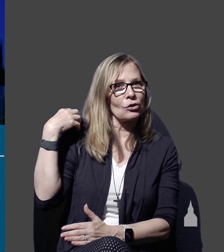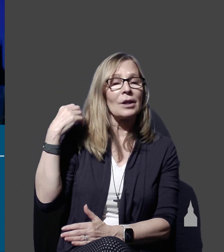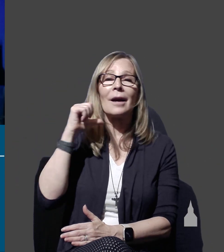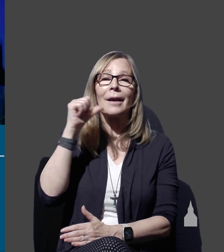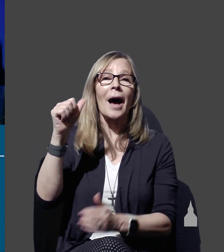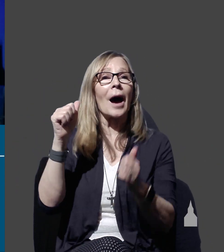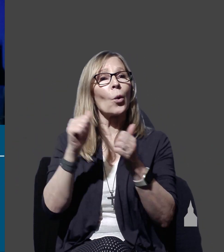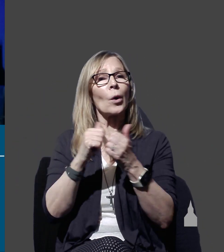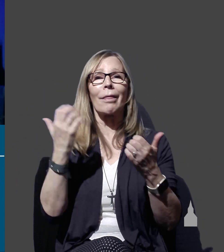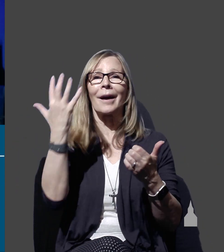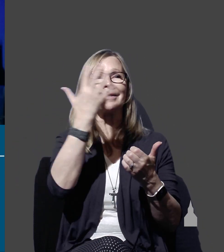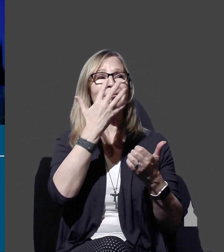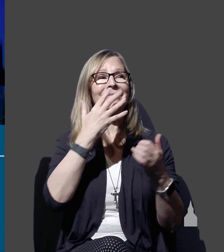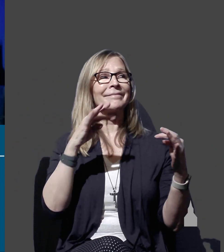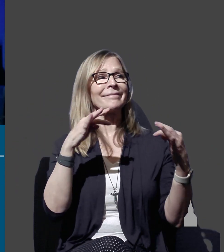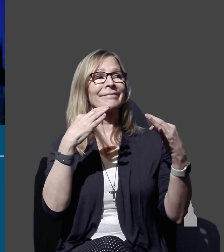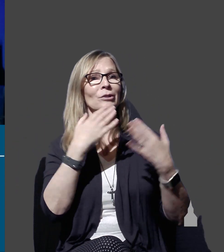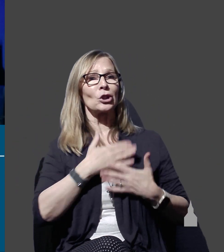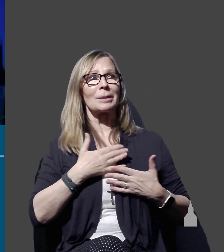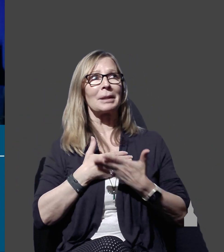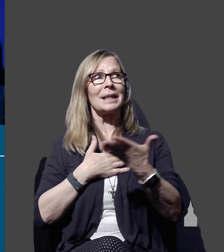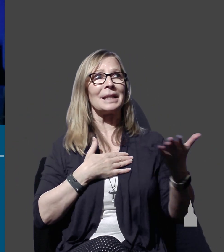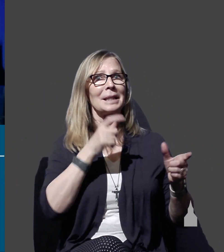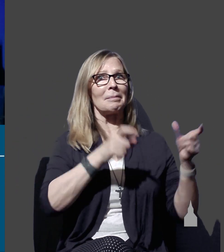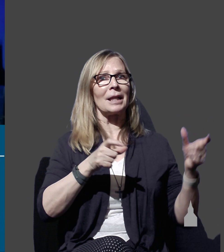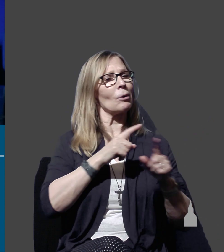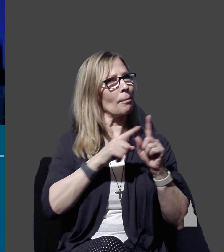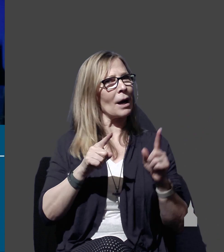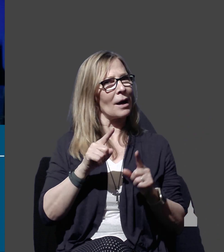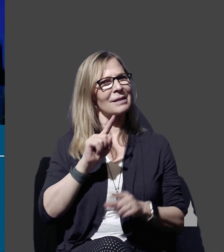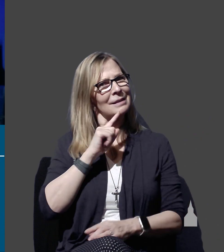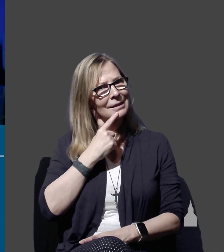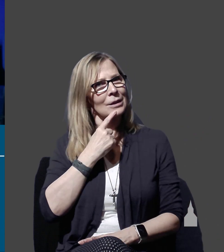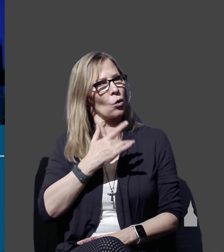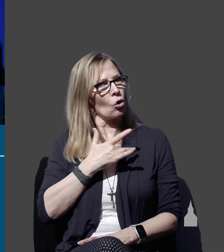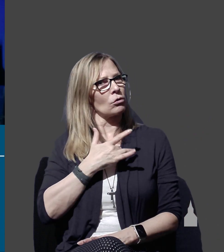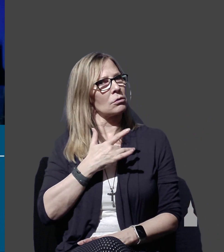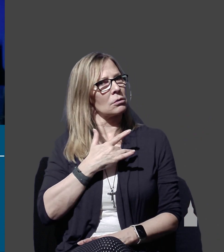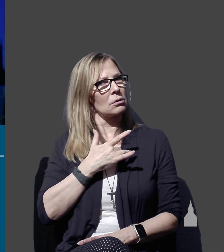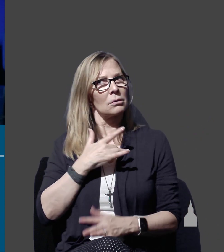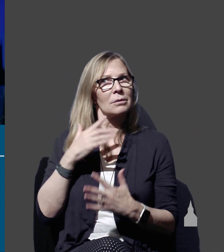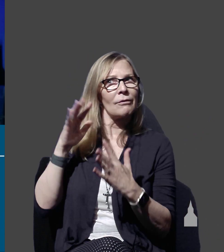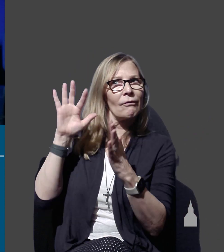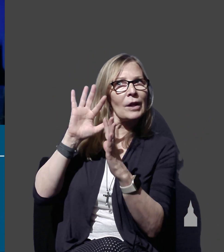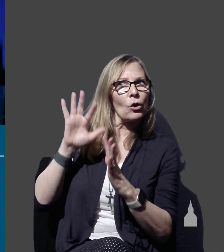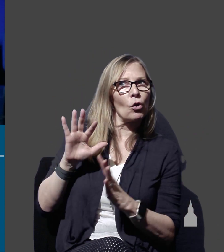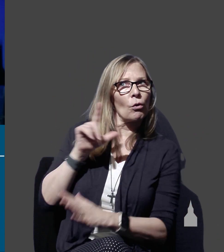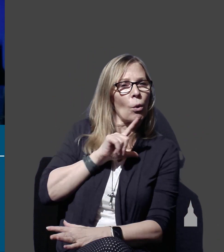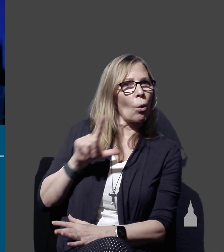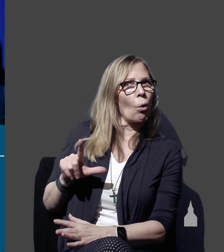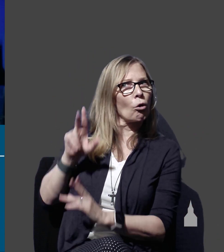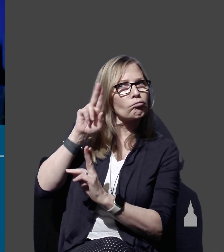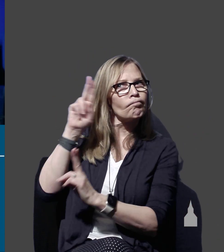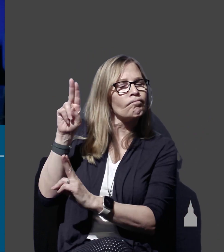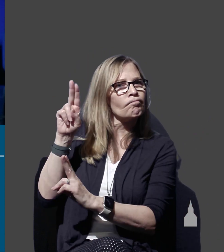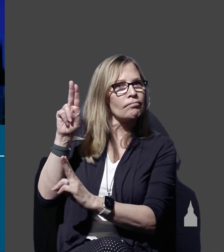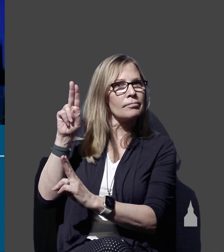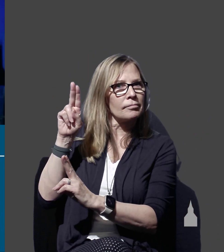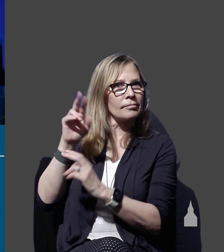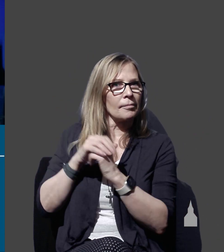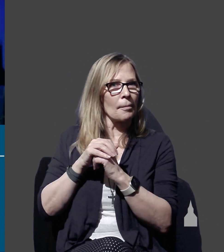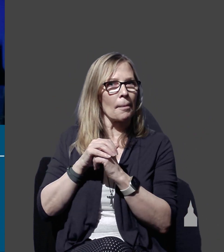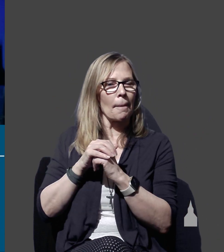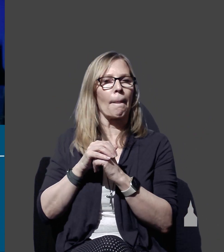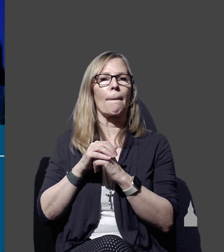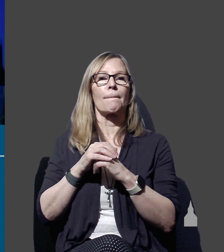not with external service as those who merely please men, but with sincerity of heart, fearing the Lord. Now, because of